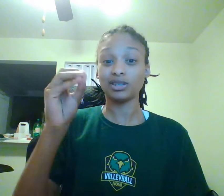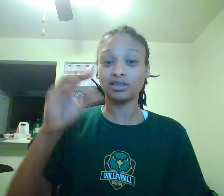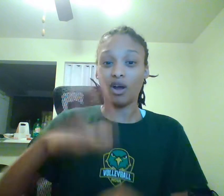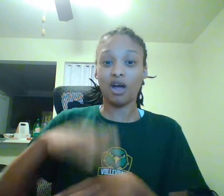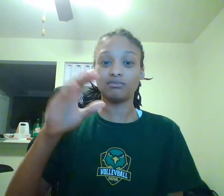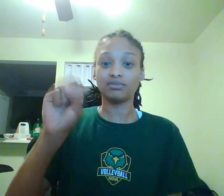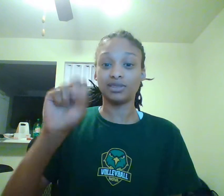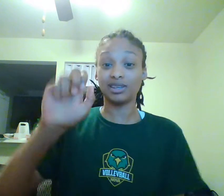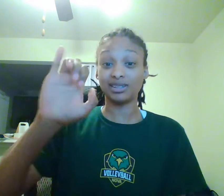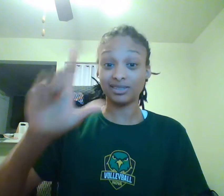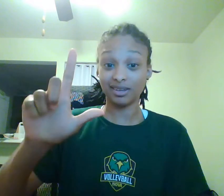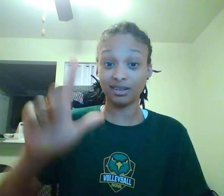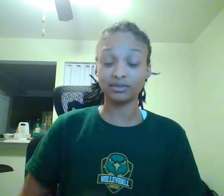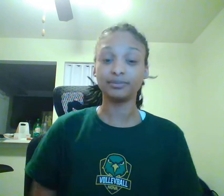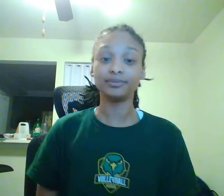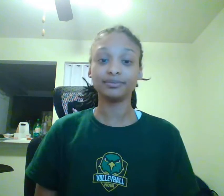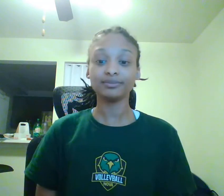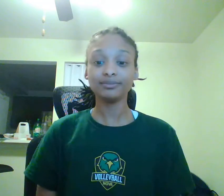One can sail all day beautifully that way.